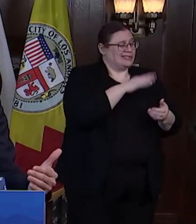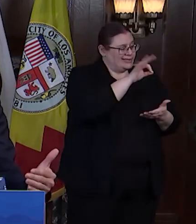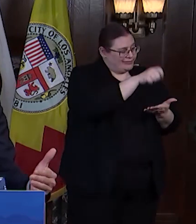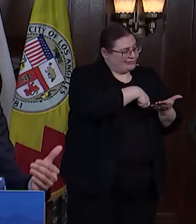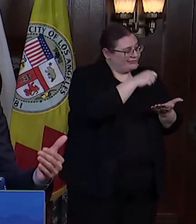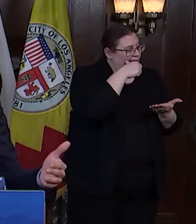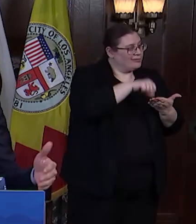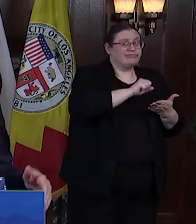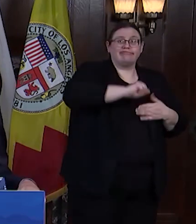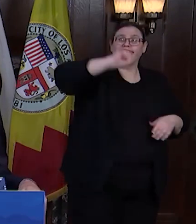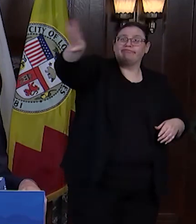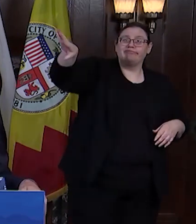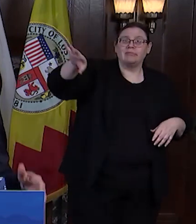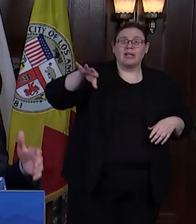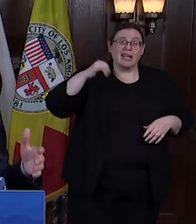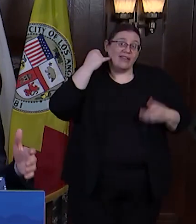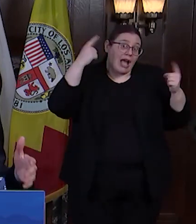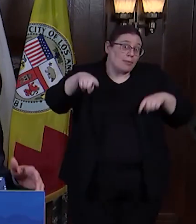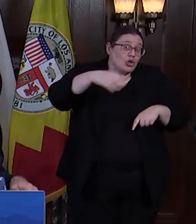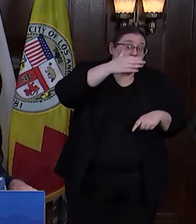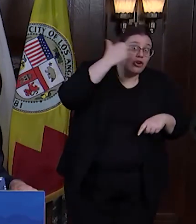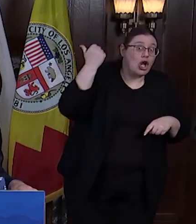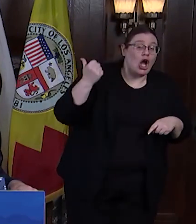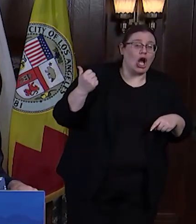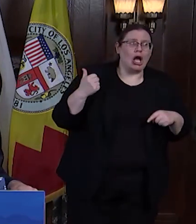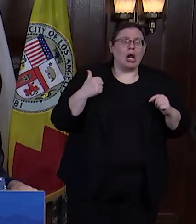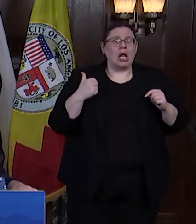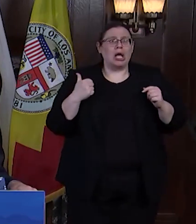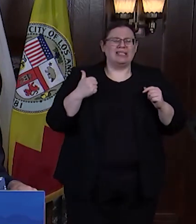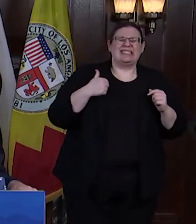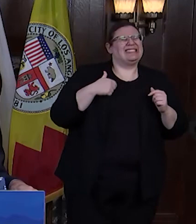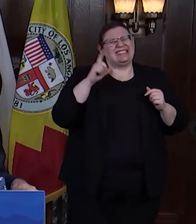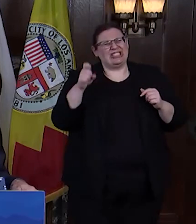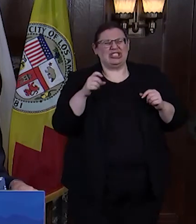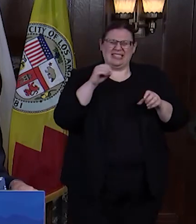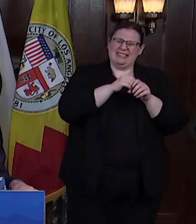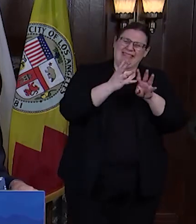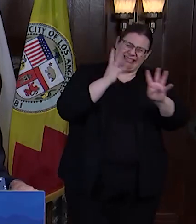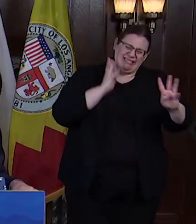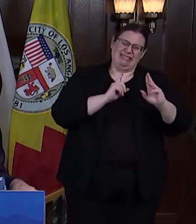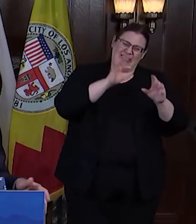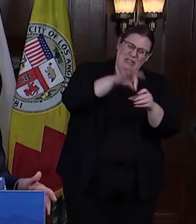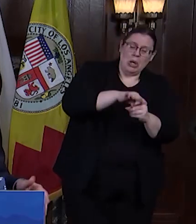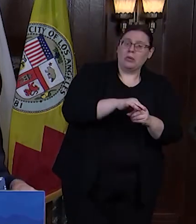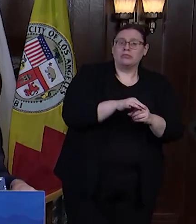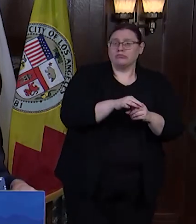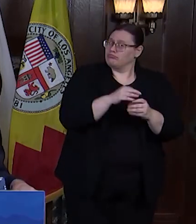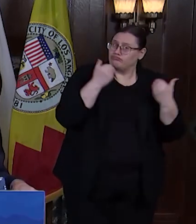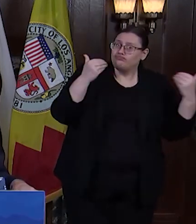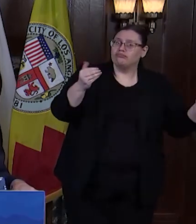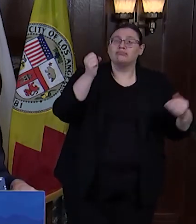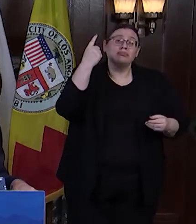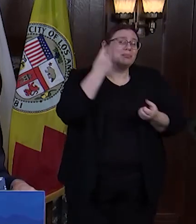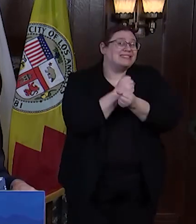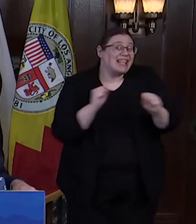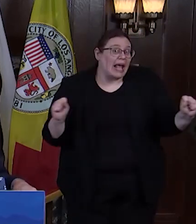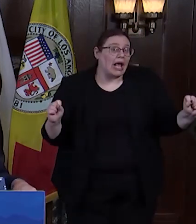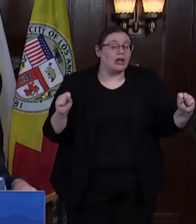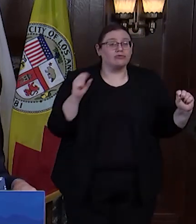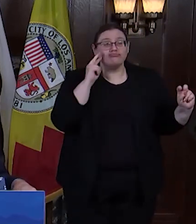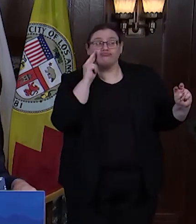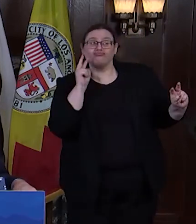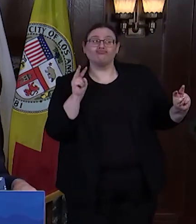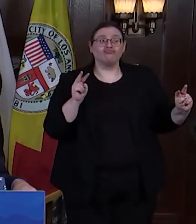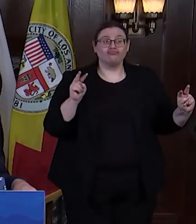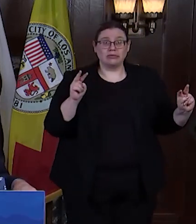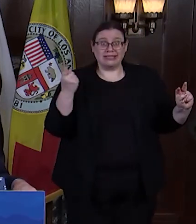reason or another you forgot to do that or really feel like you have to vote in person, be safe, keep a lookout, let us know if anything's